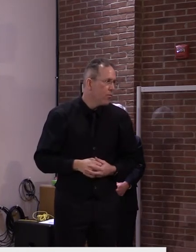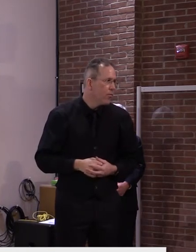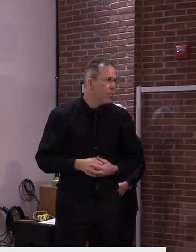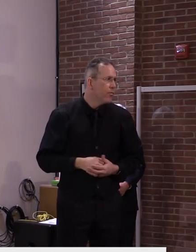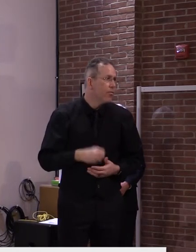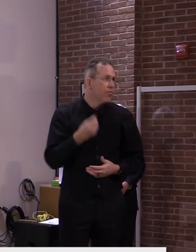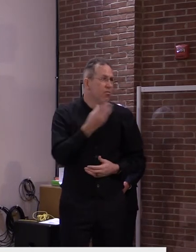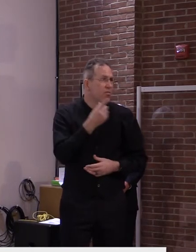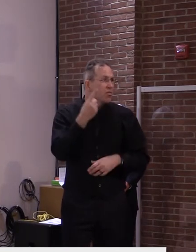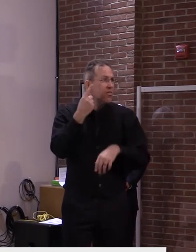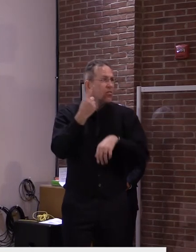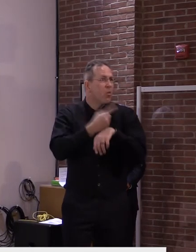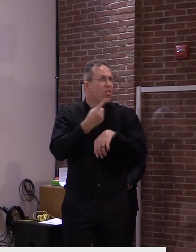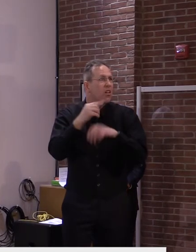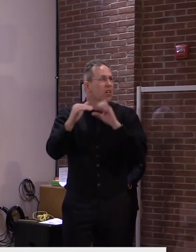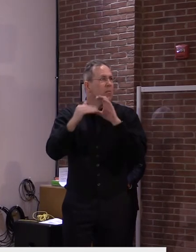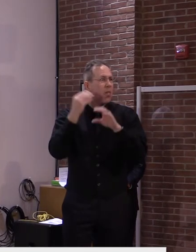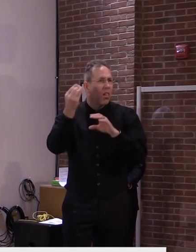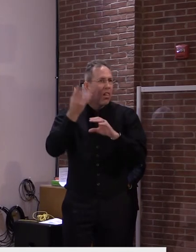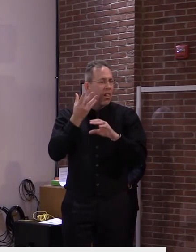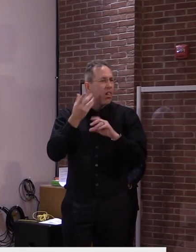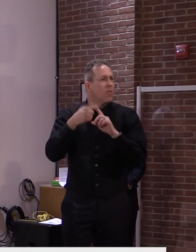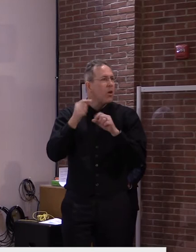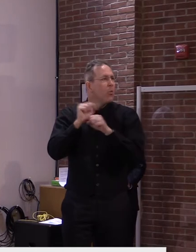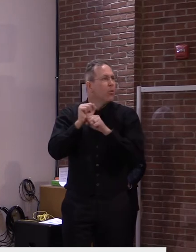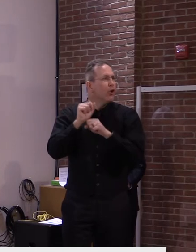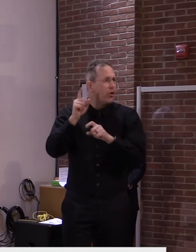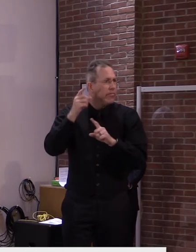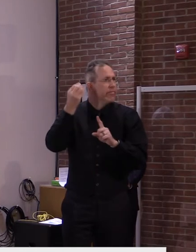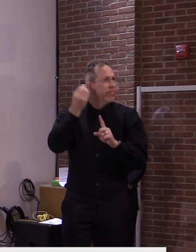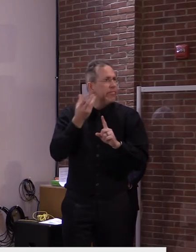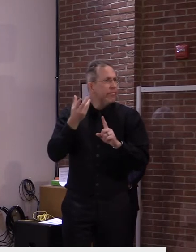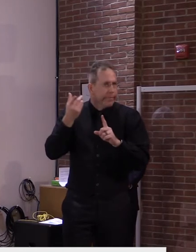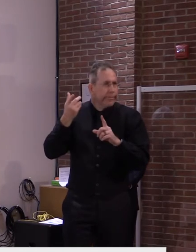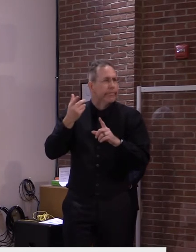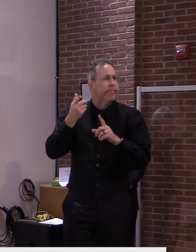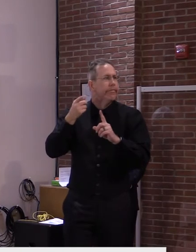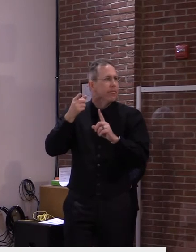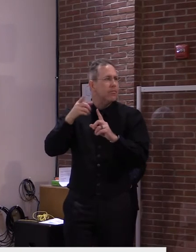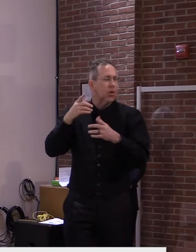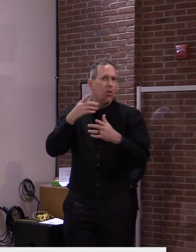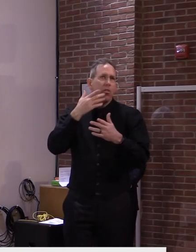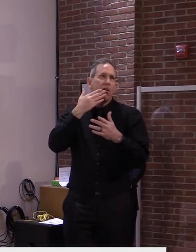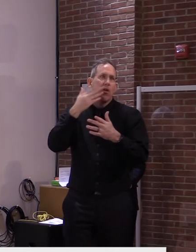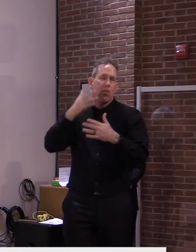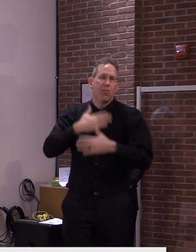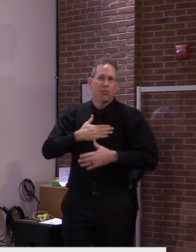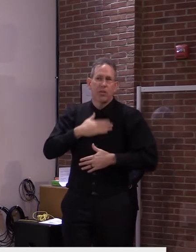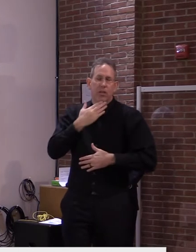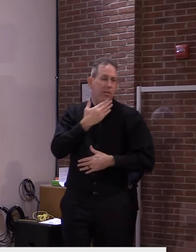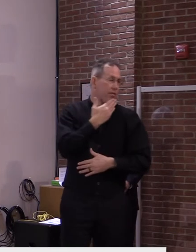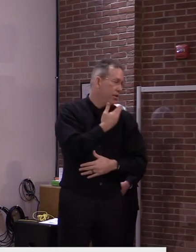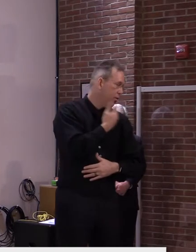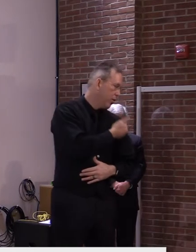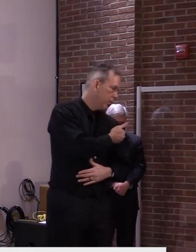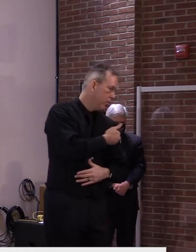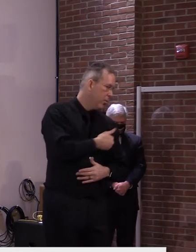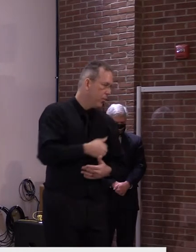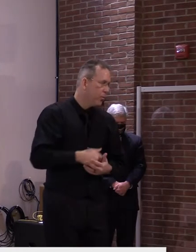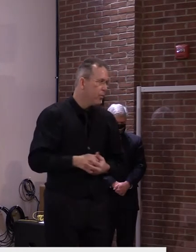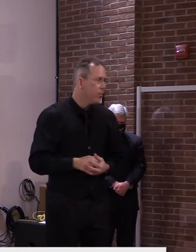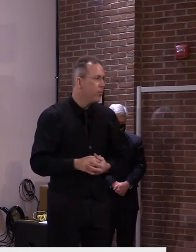schools up there to in the health center. And the readers have sent us